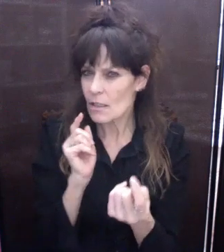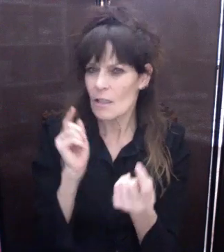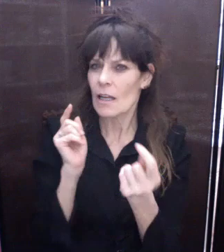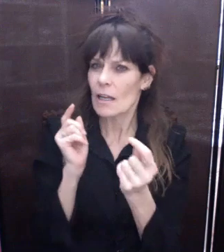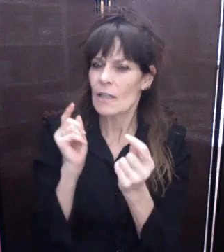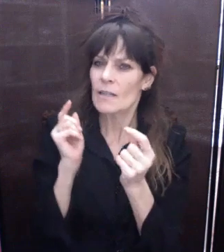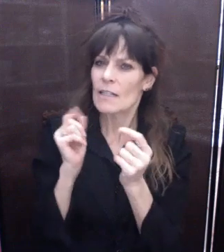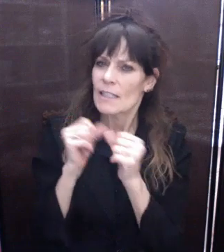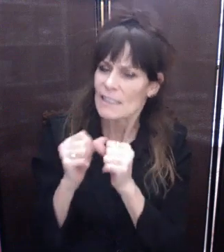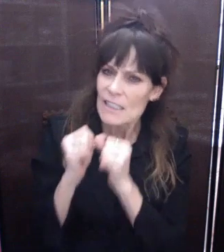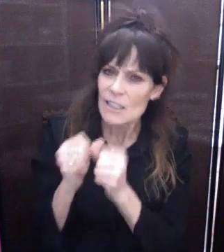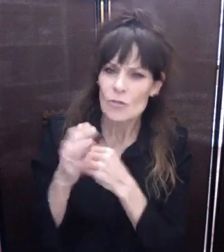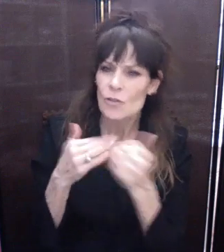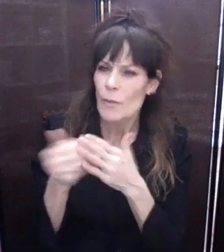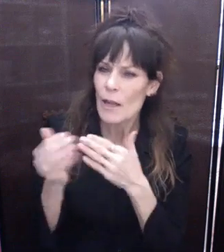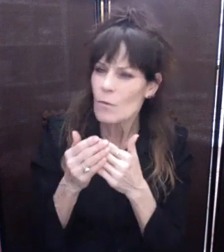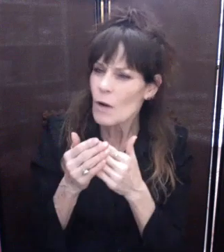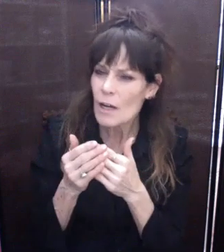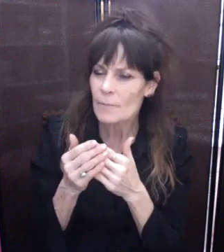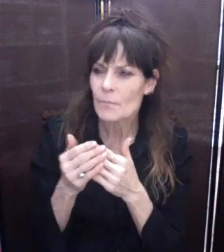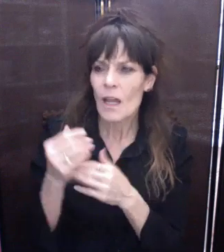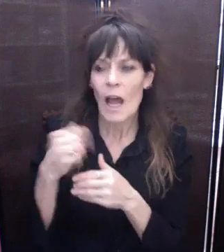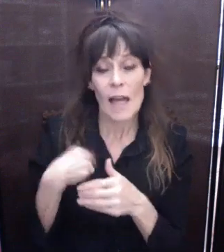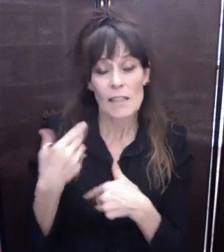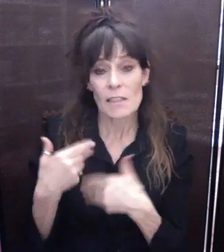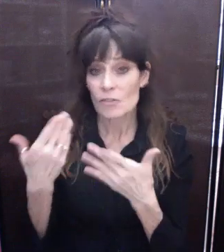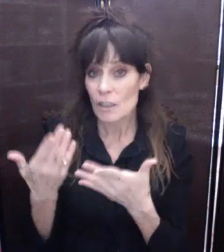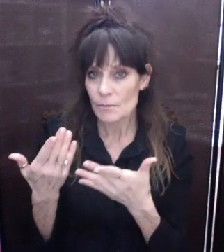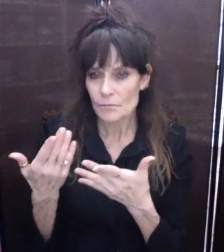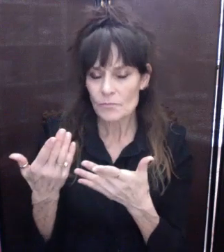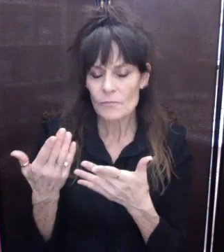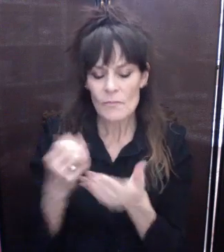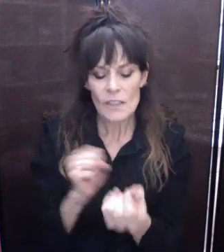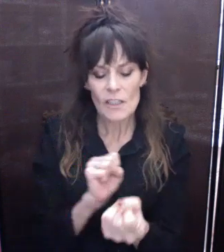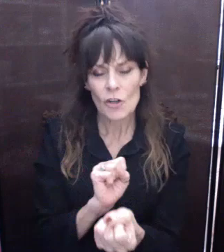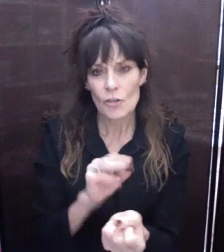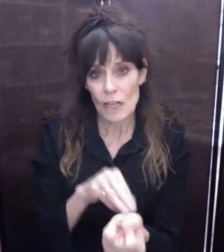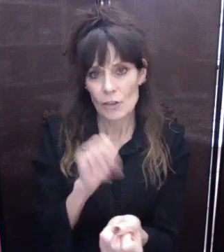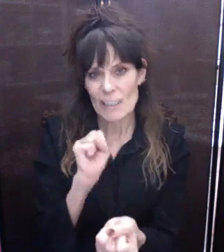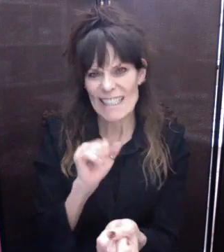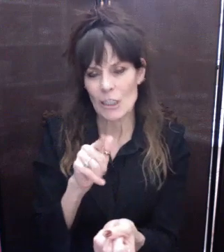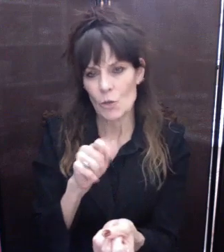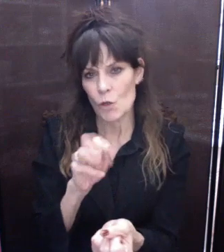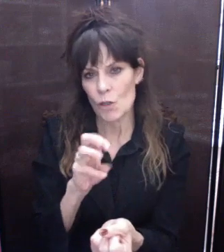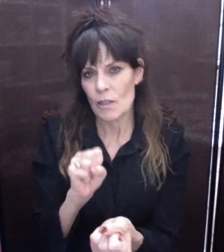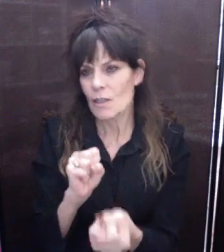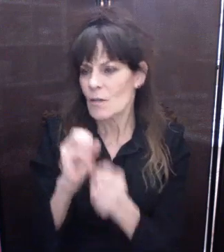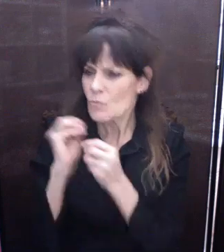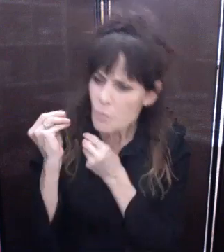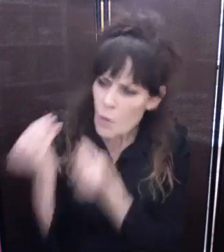no matter what. And he said, I suggest, and these are Silkworth's words, pour it right into them about the obsession that condemns them